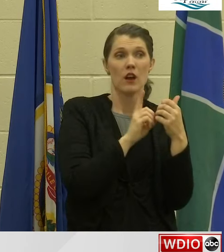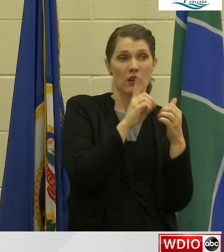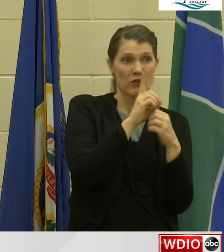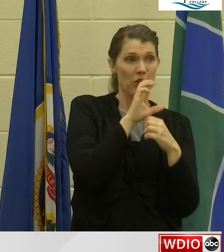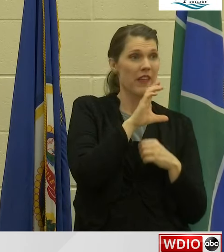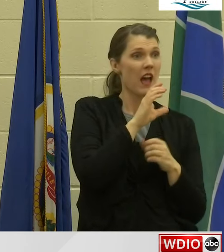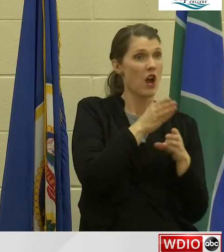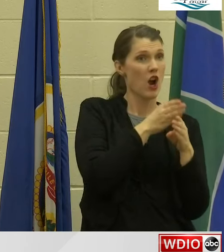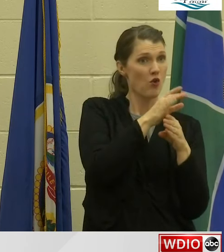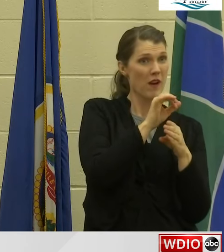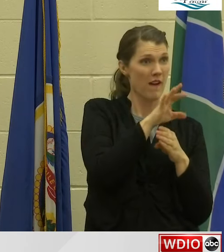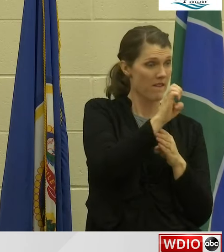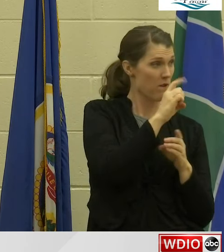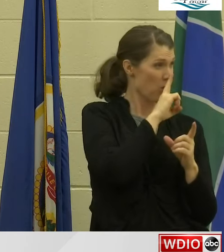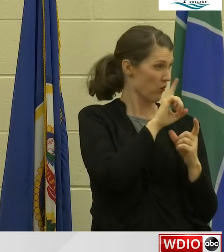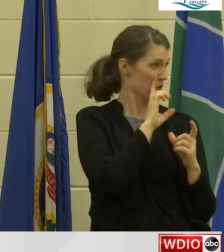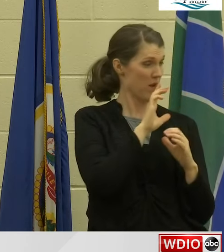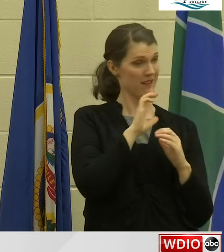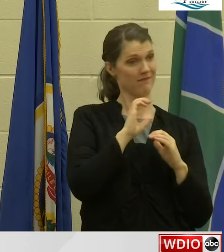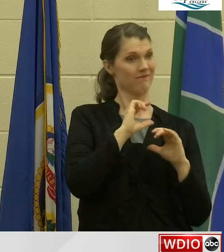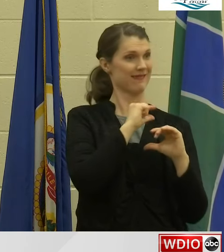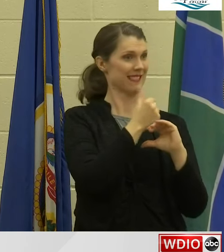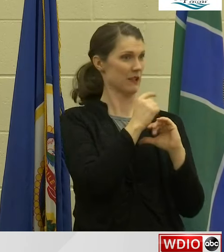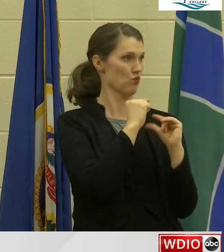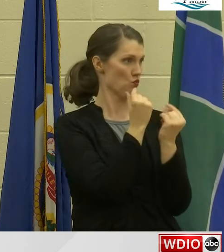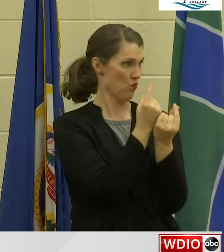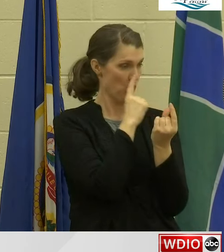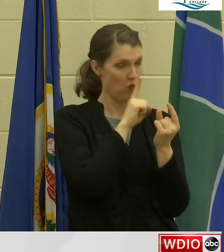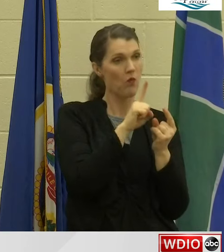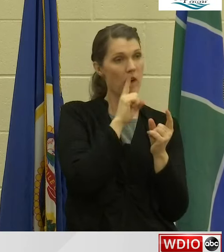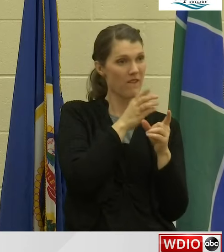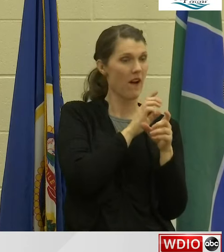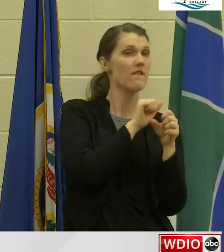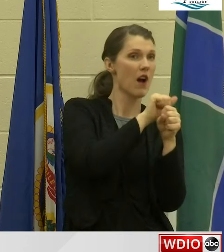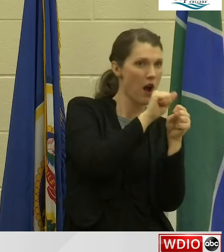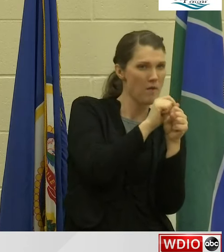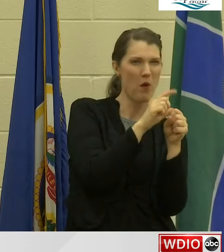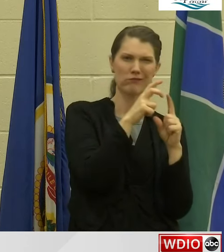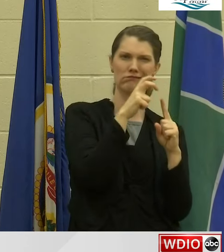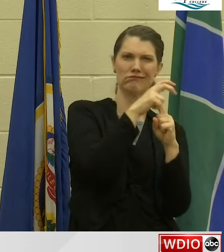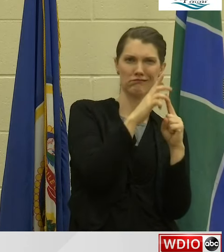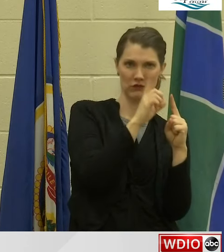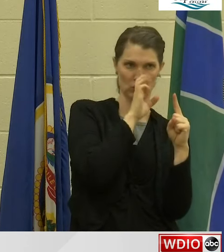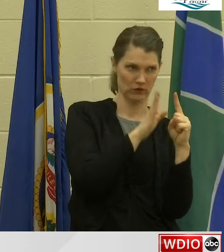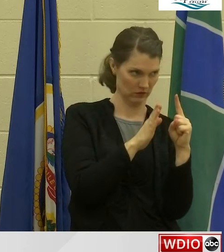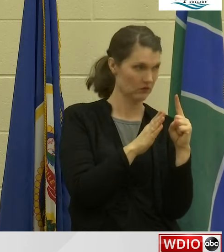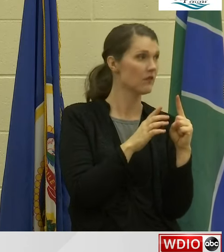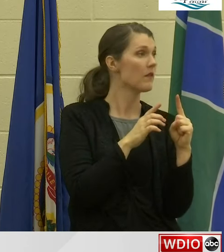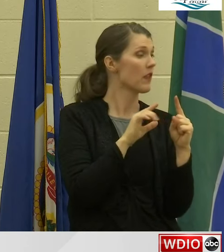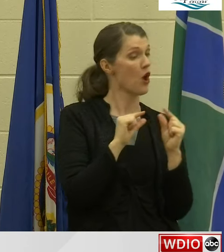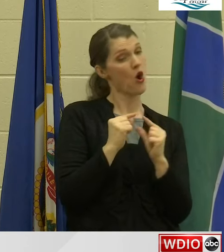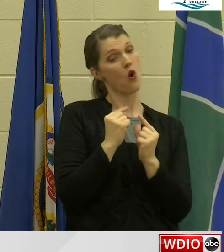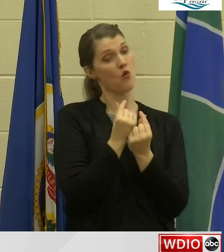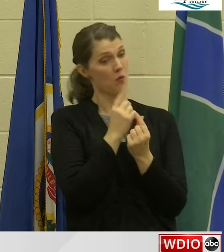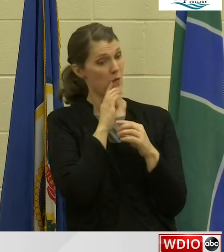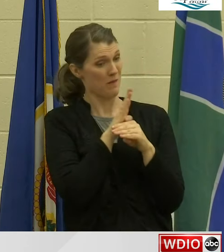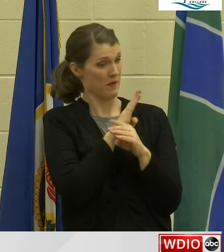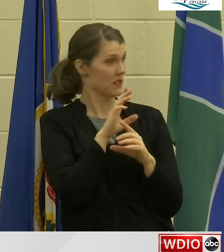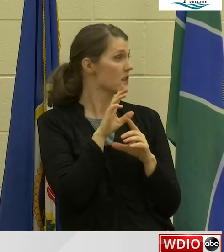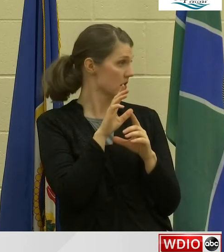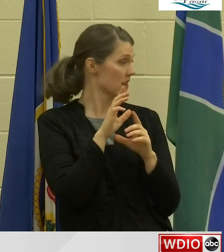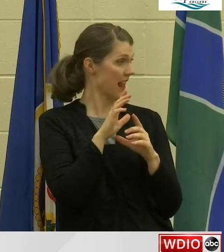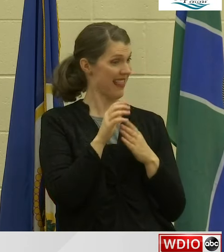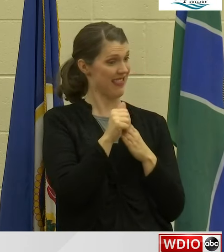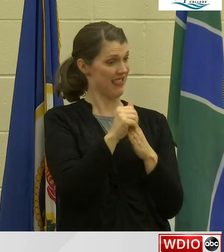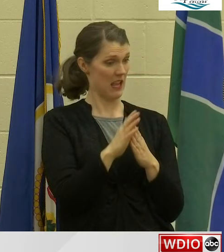Career Force Center will form a group of employer workforce champions, a group of business leaders who are